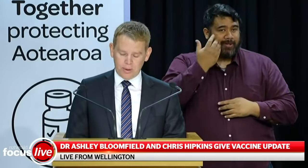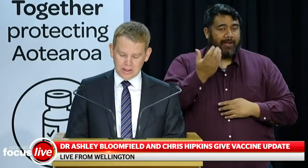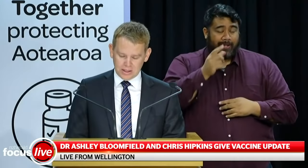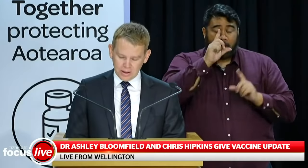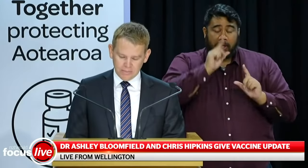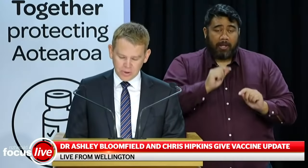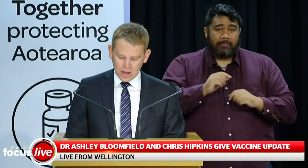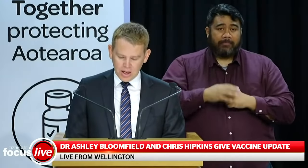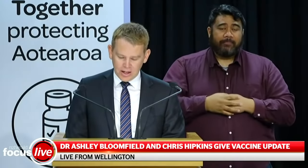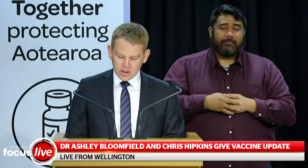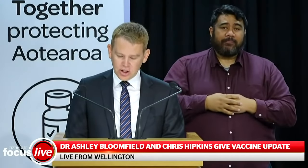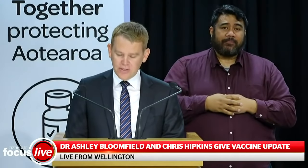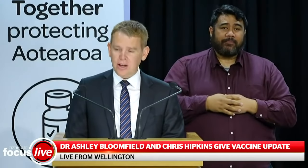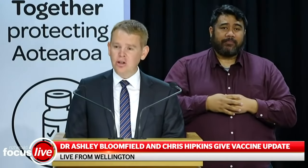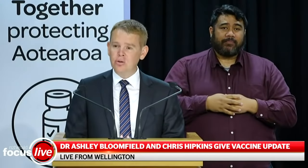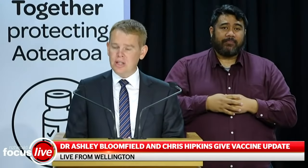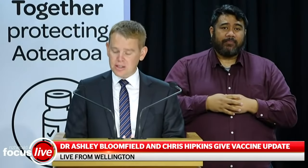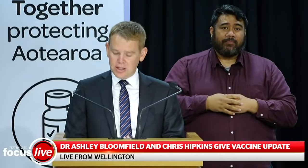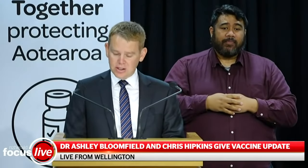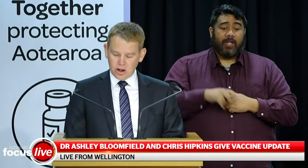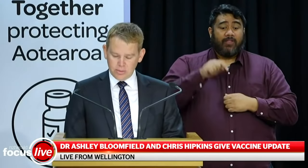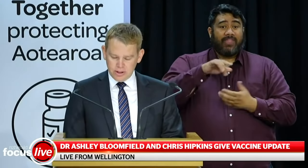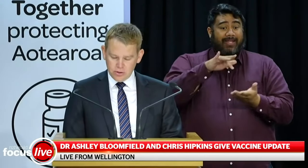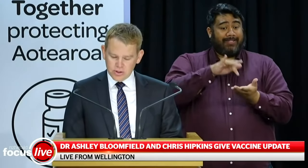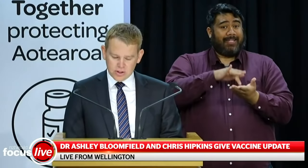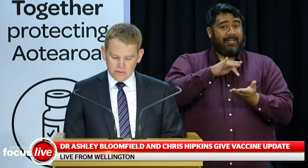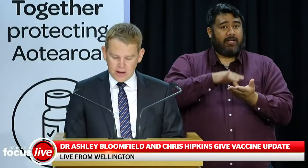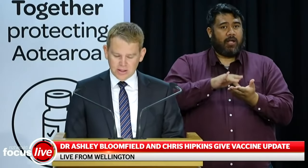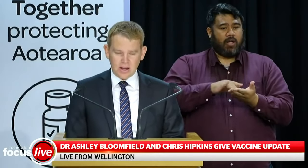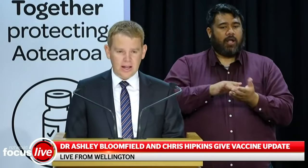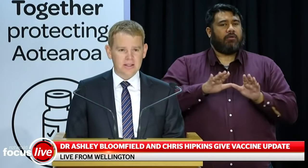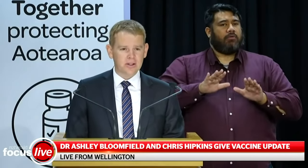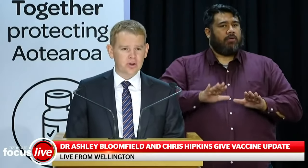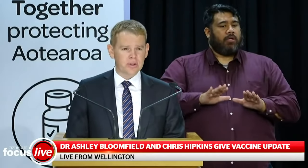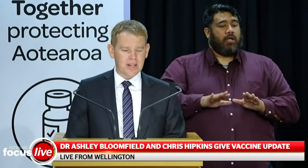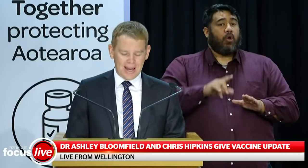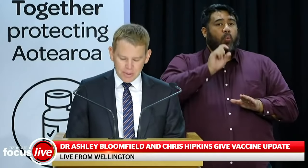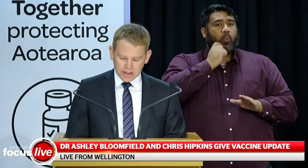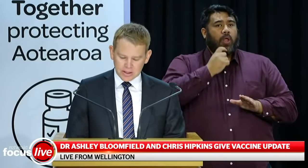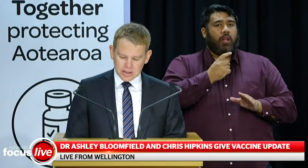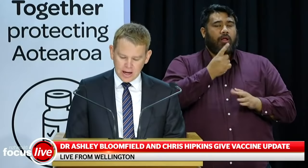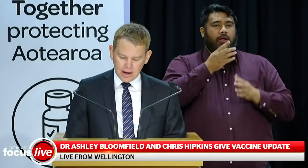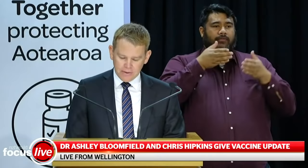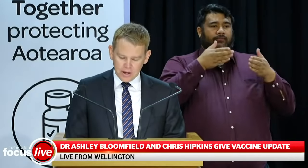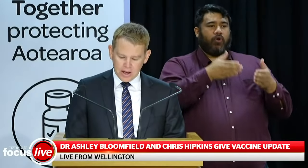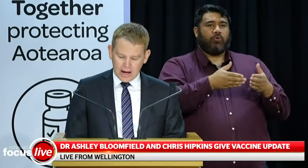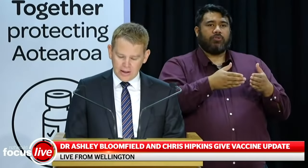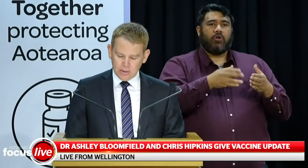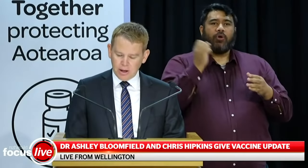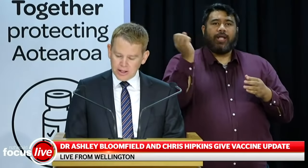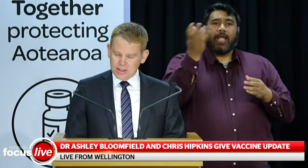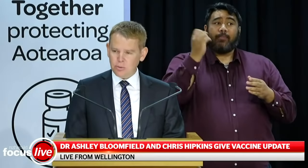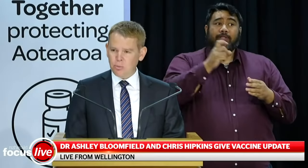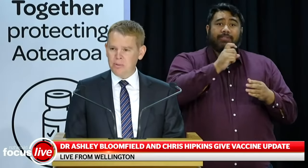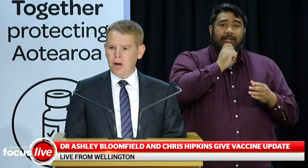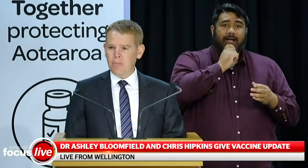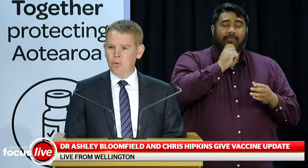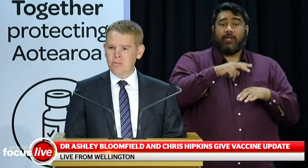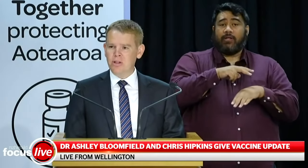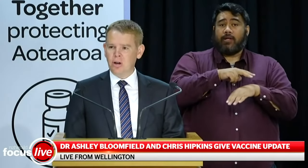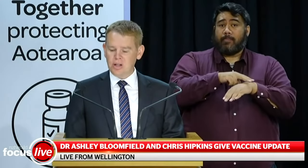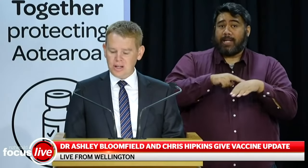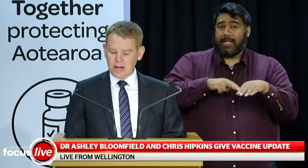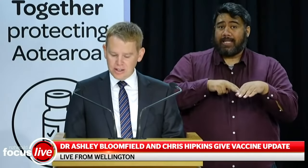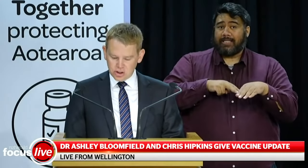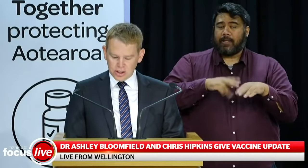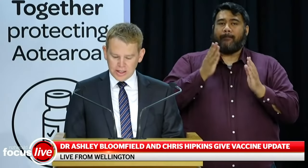at full capacity. Initially, that new centre is going to be used to vaccinate St John's ambulance staff and the police. It will be by